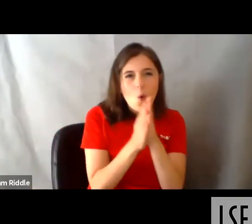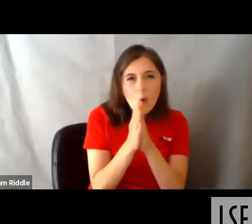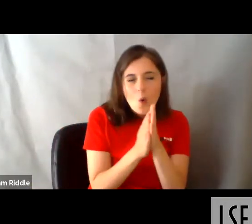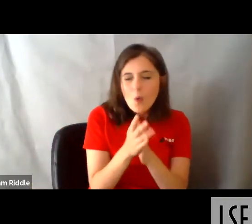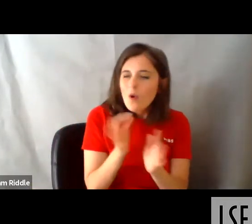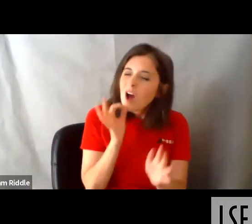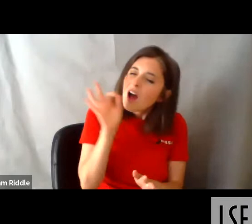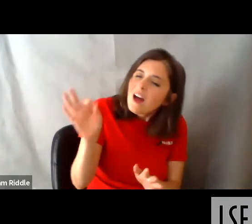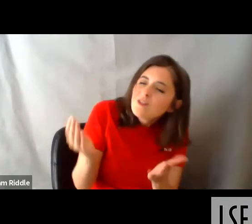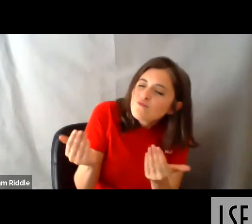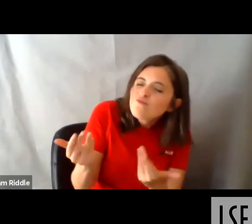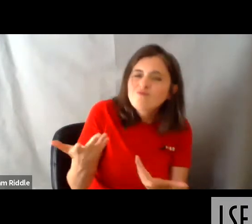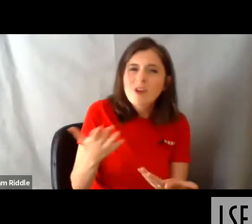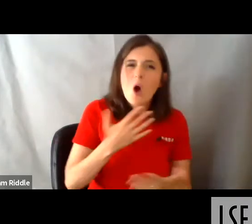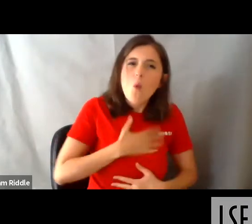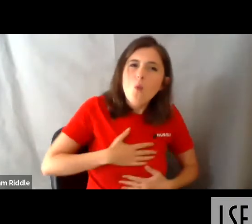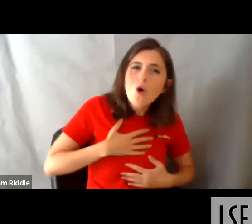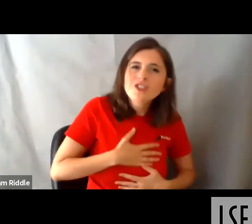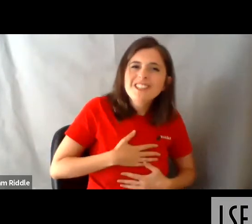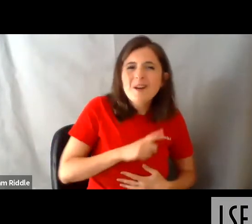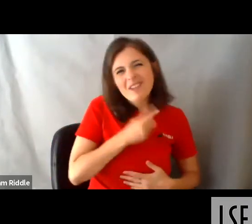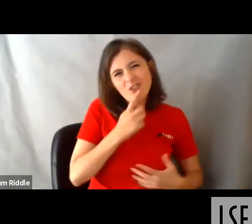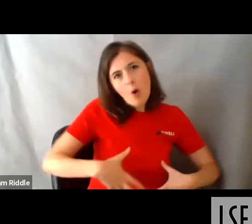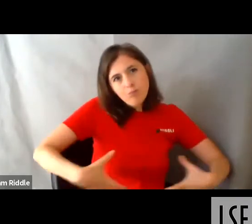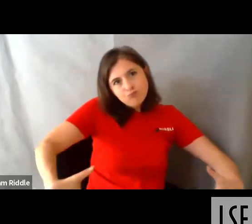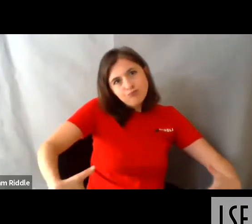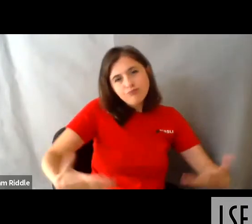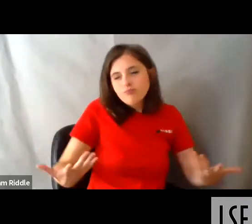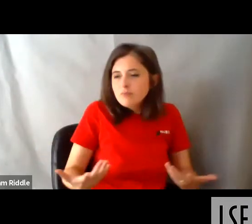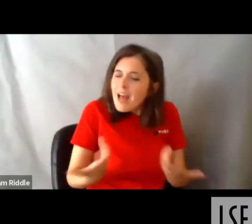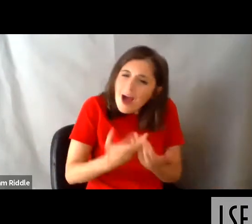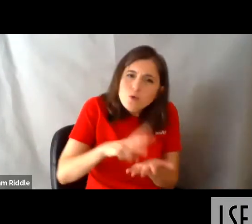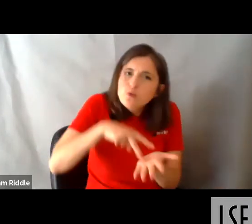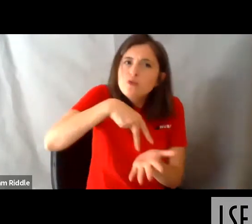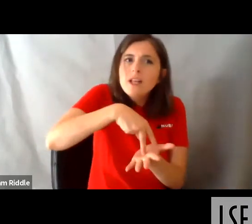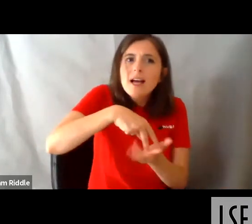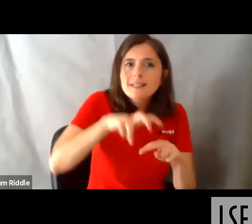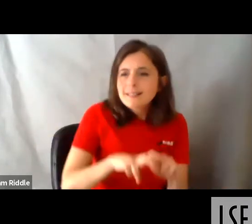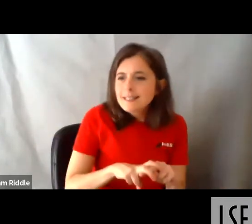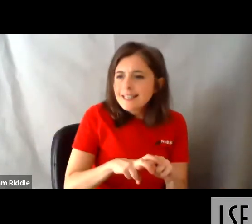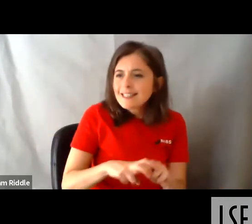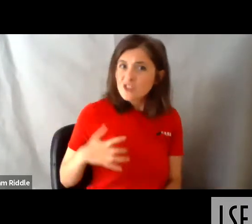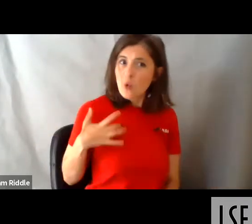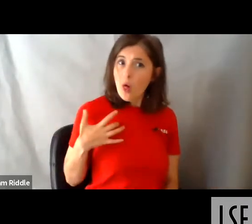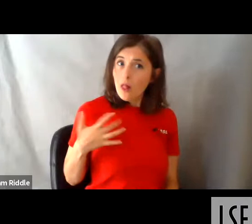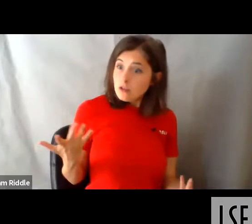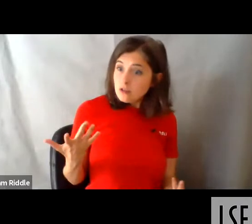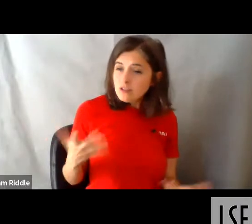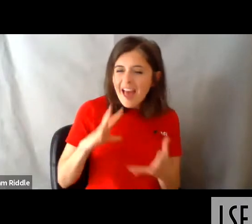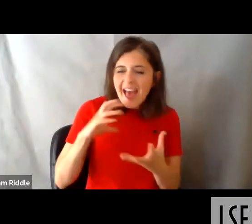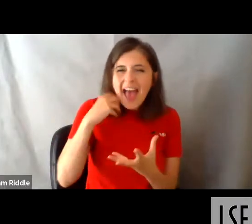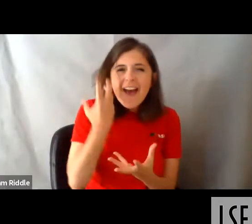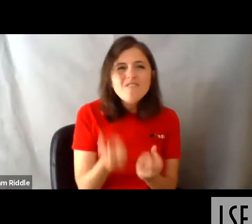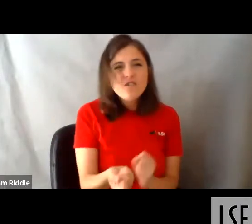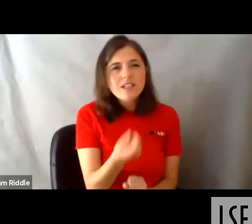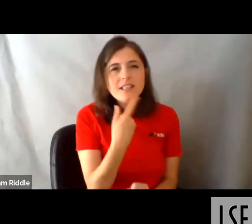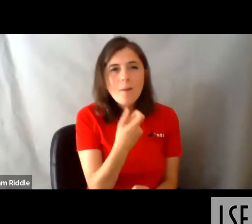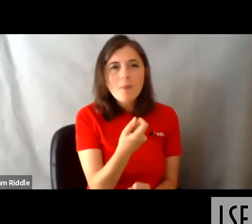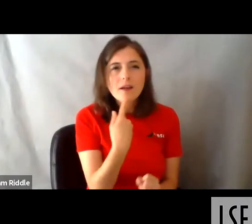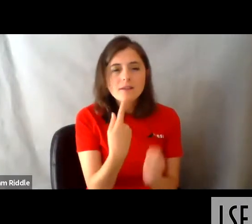us about washing now you're obese. Standing, sitting, toileting, every tablet you